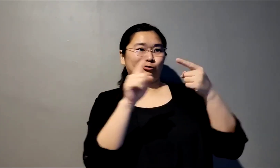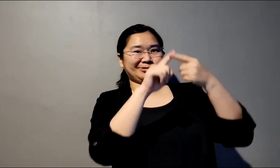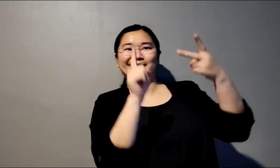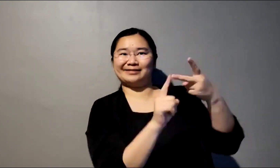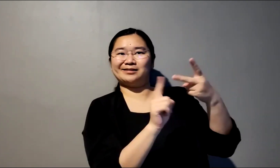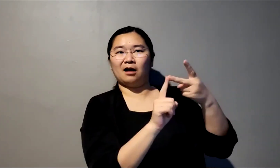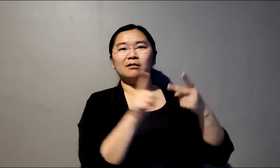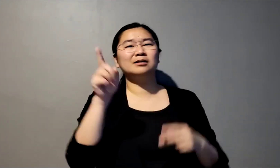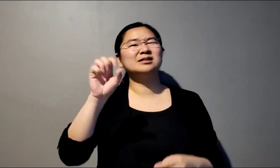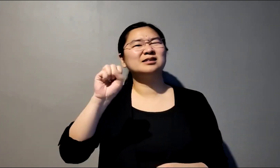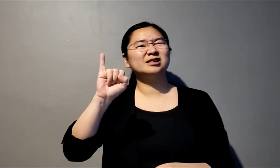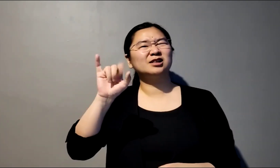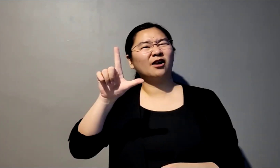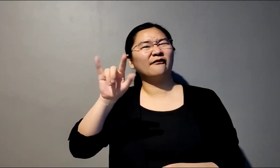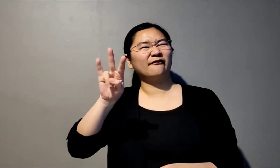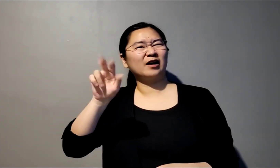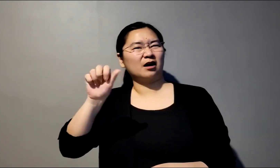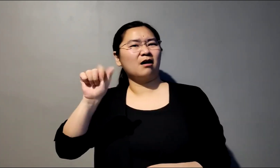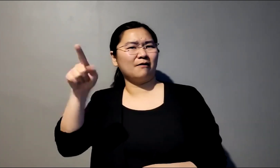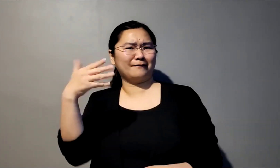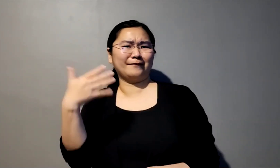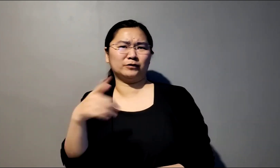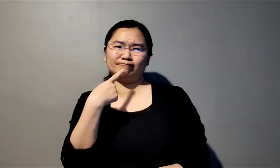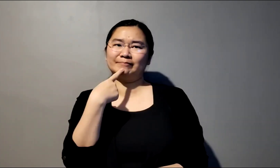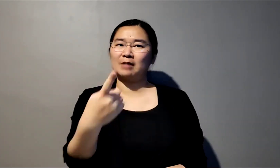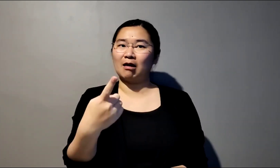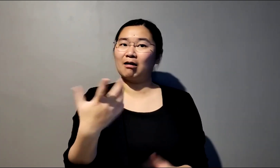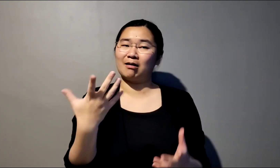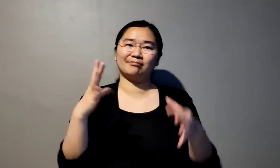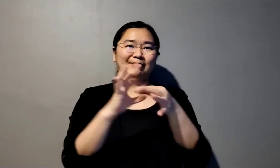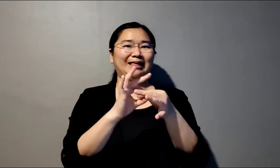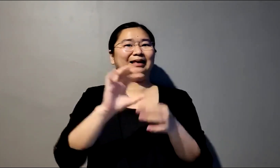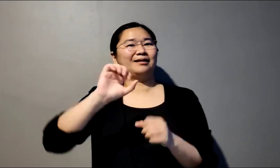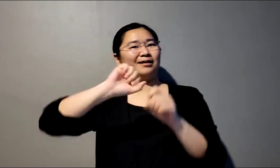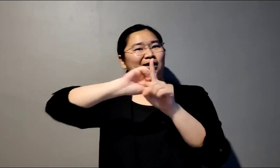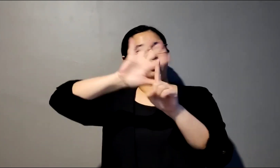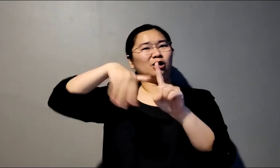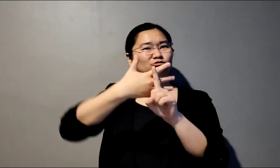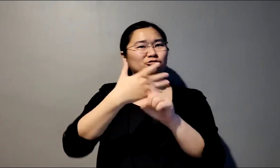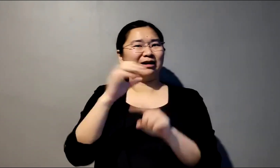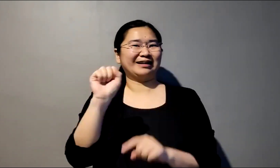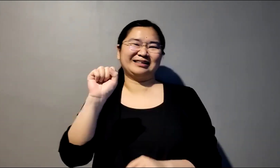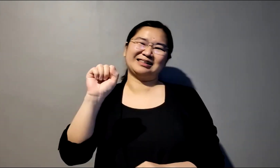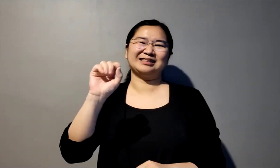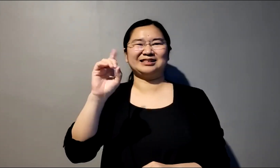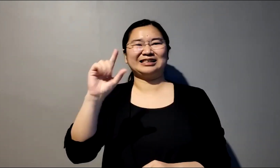system, not necessarily to strategize the work and to ensure and